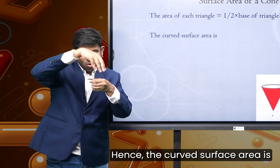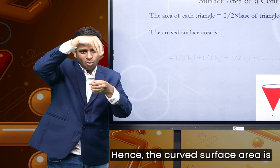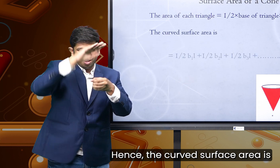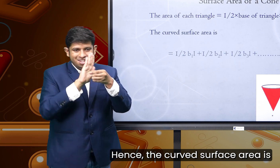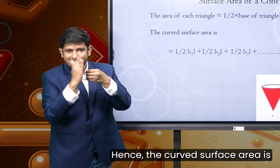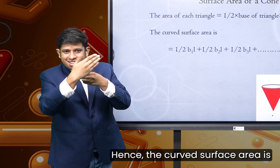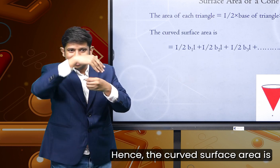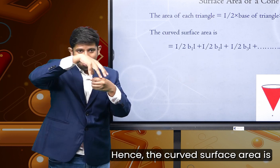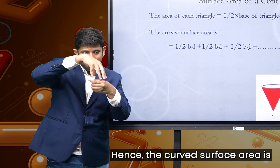curved surface area is